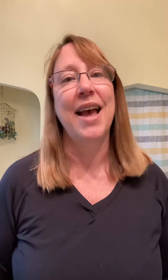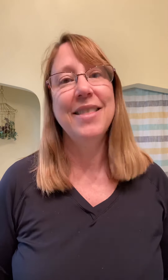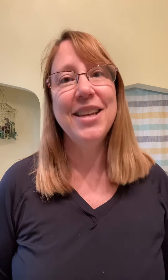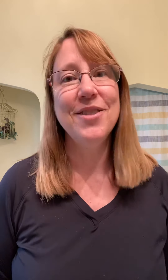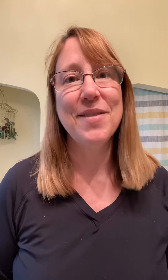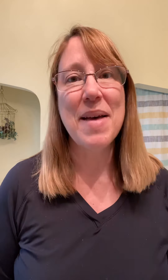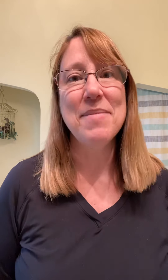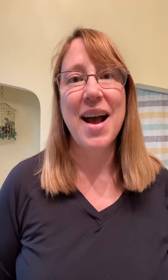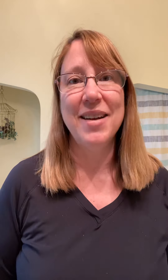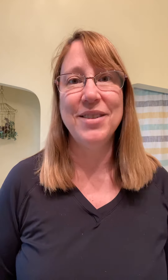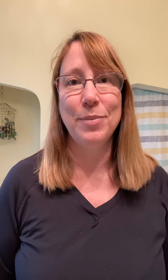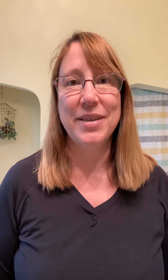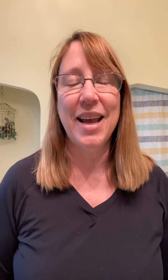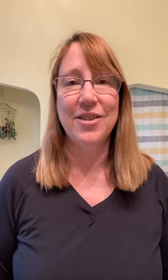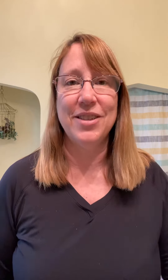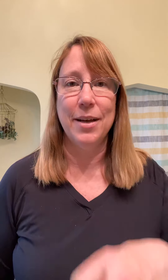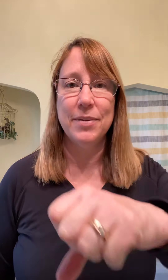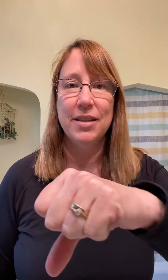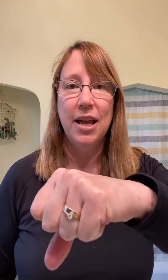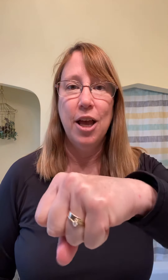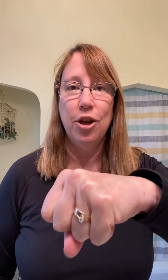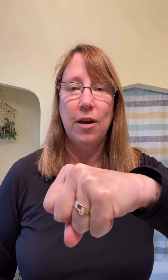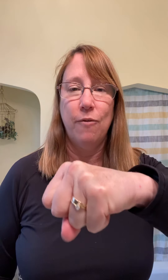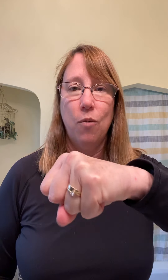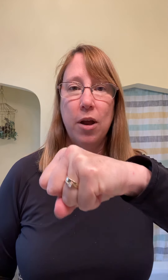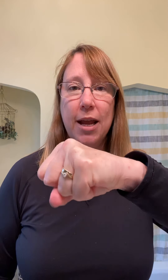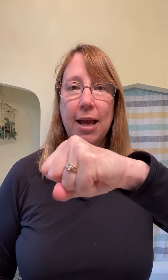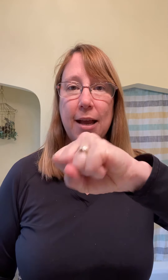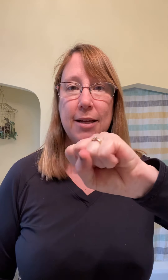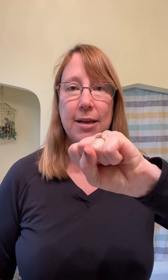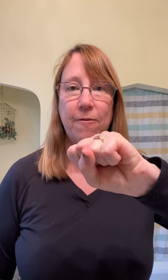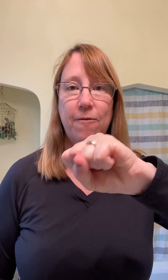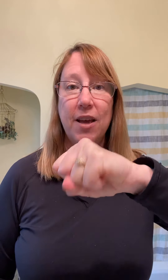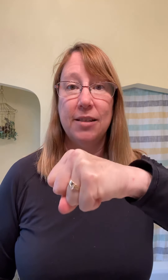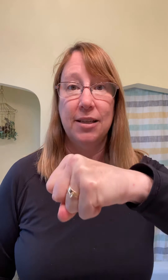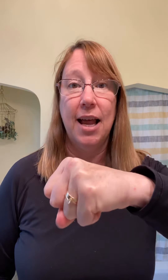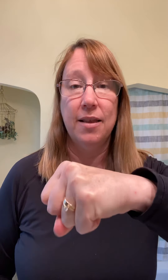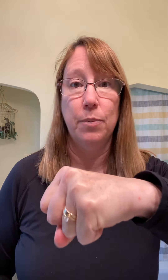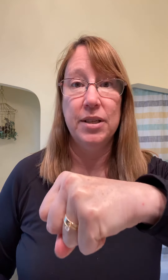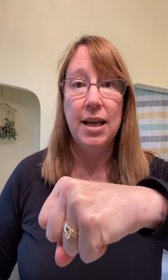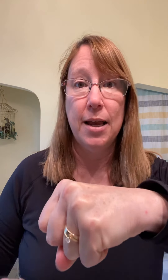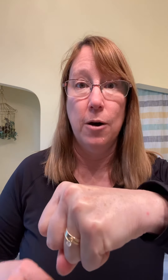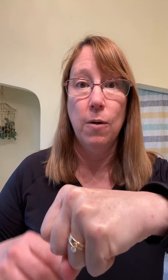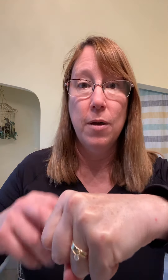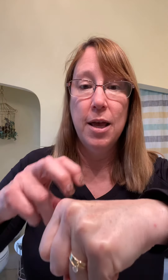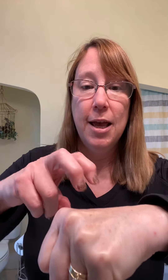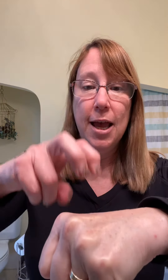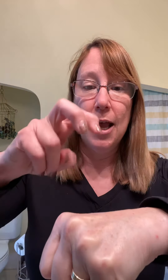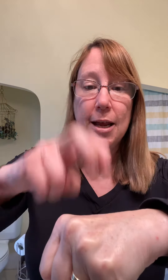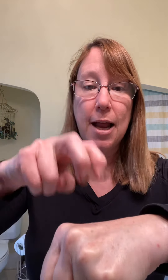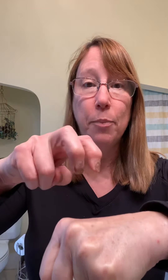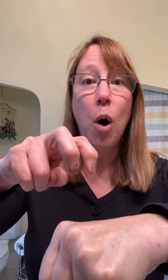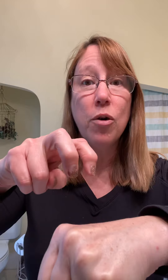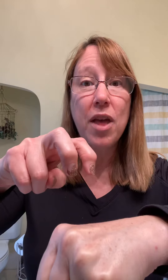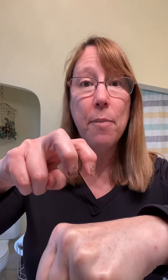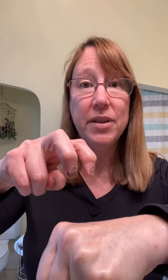think you remember how to do potato chips. You have one hand and a fist like the potato, and you got to poke that